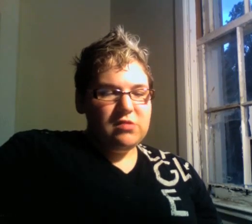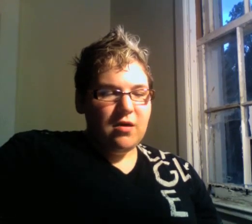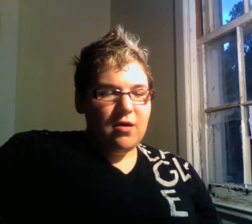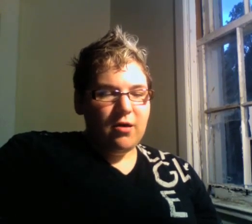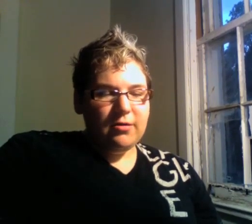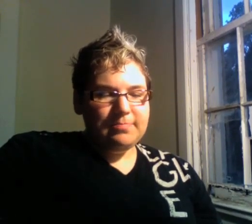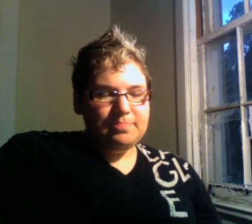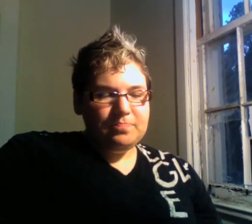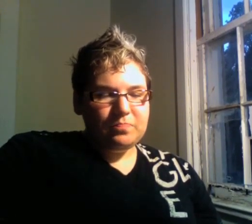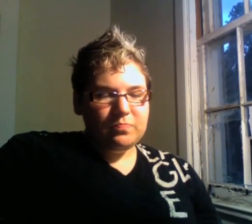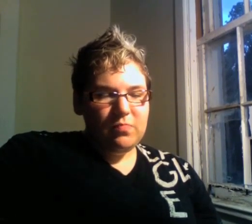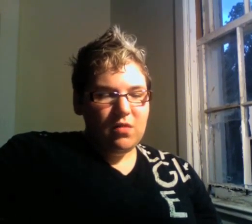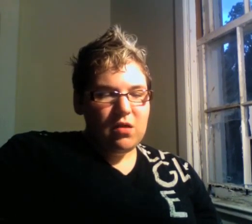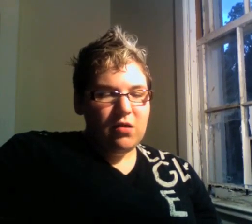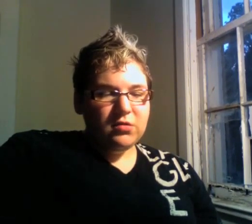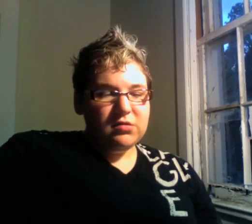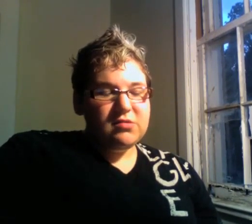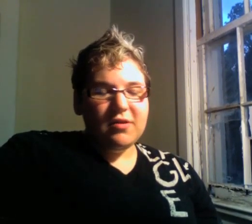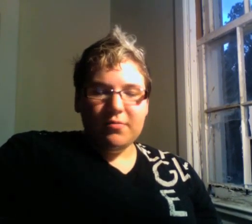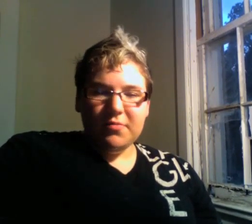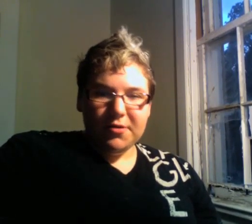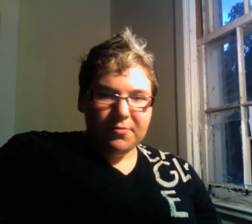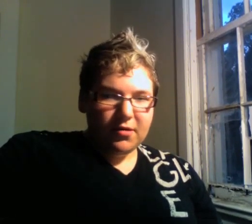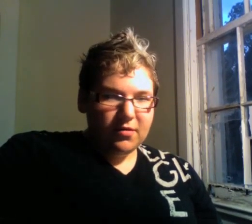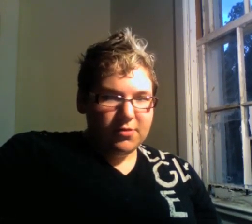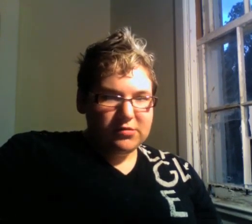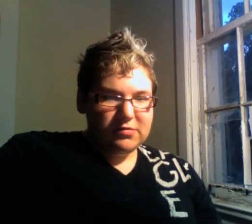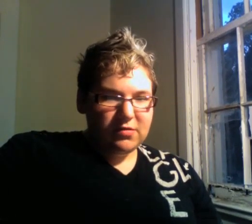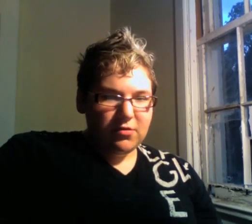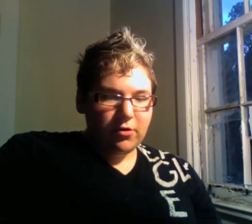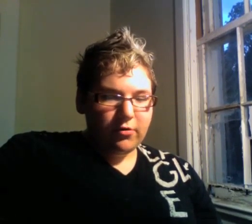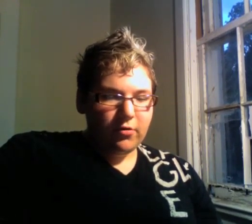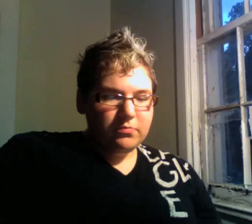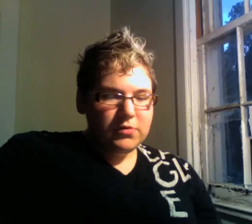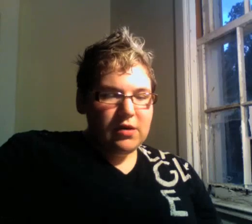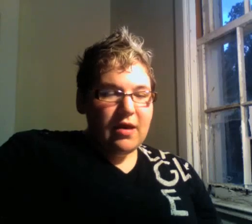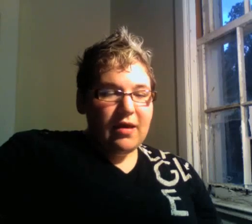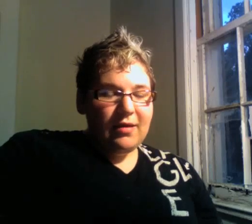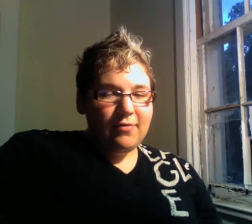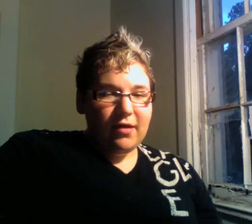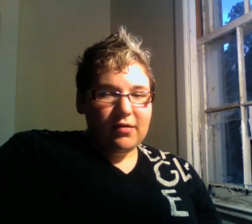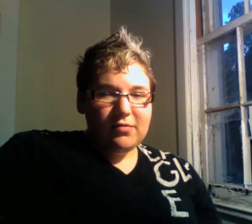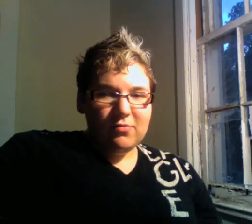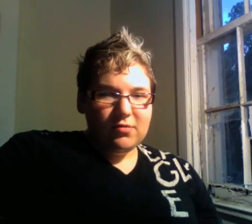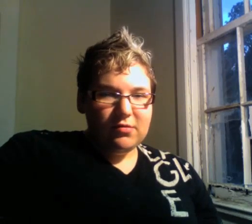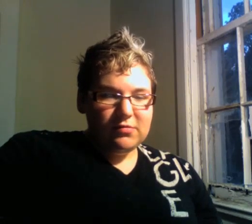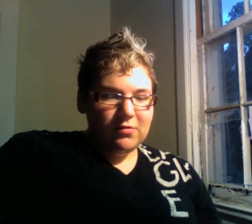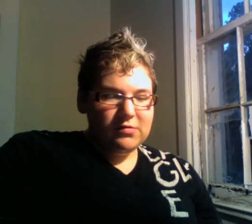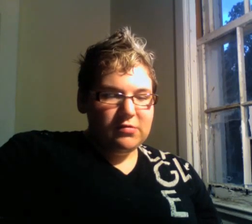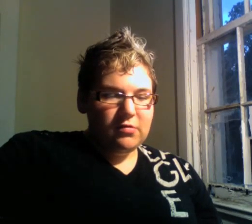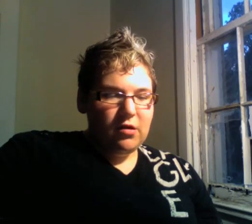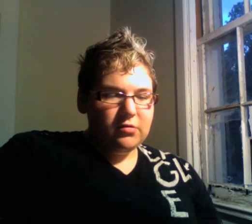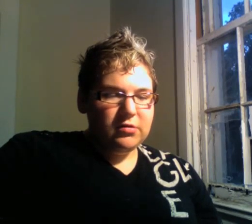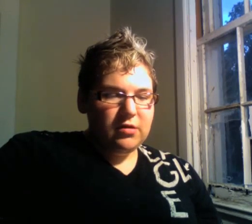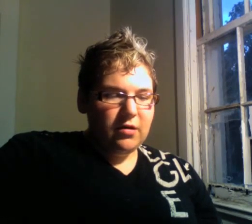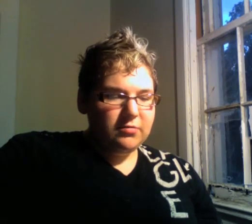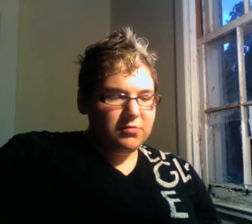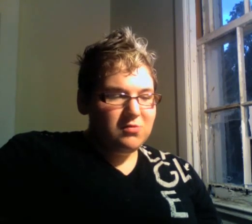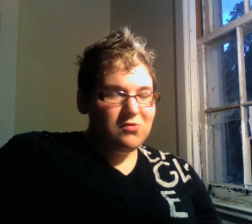um also I can manipulate the images in the darkroom anyway don't want this to run too long um I'm doing